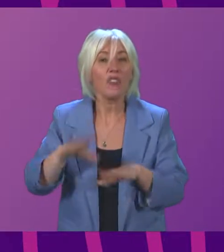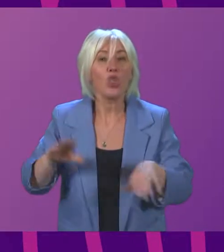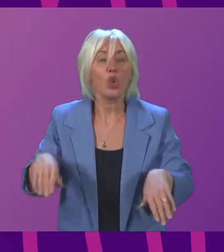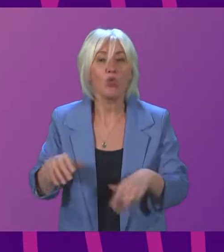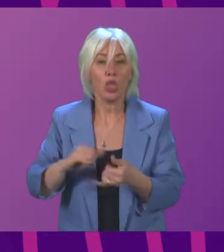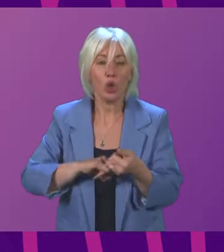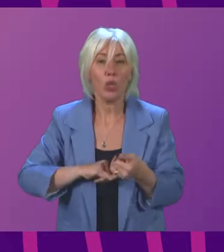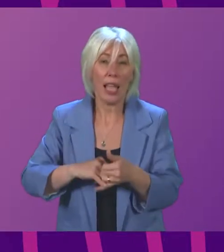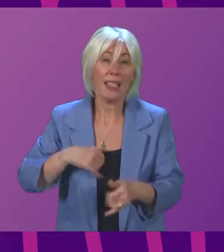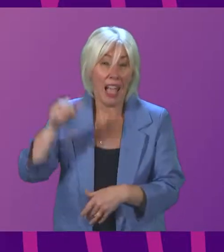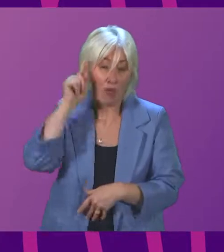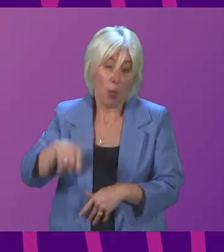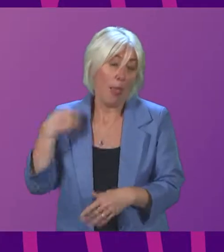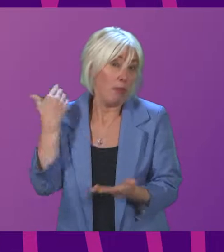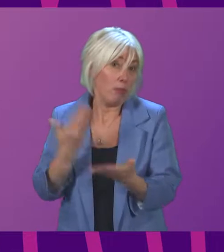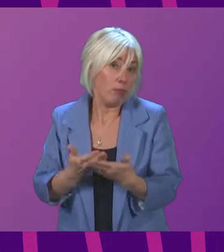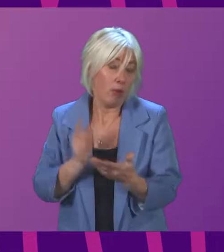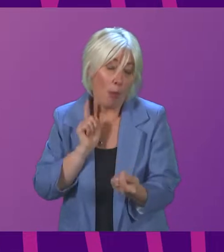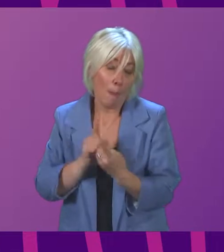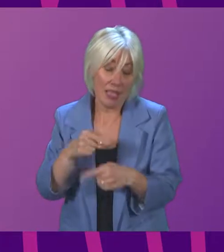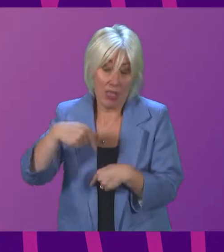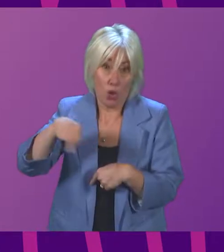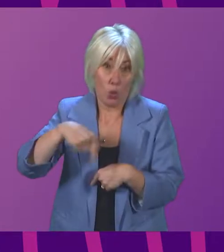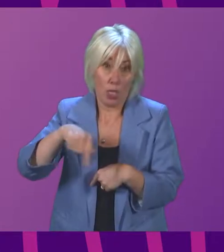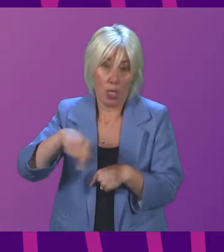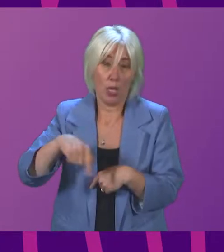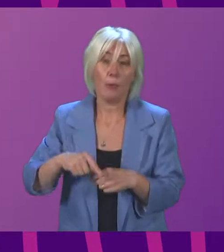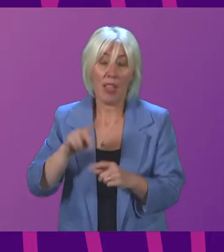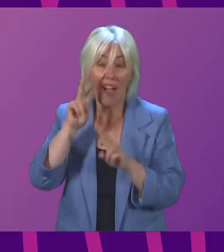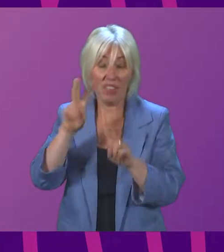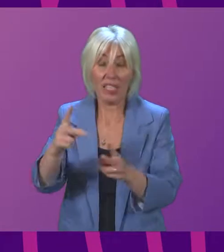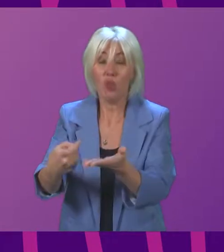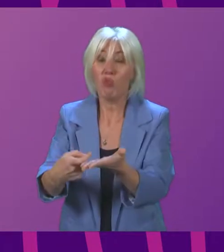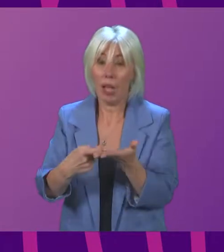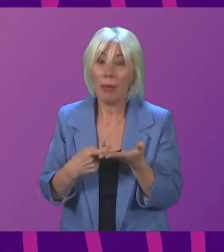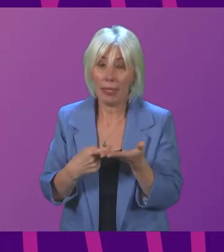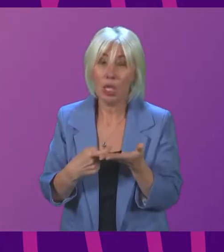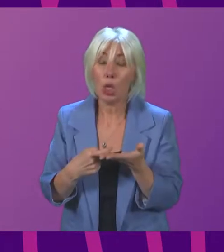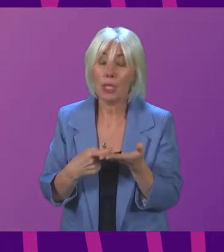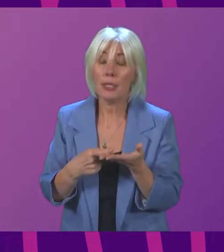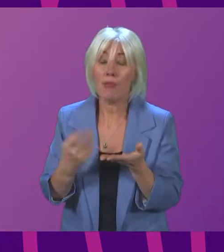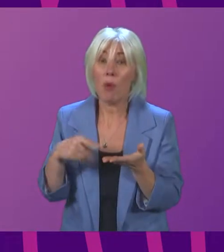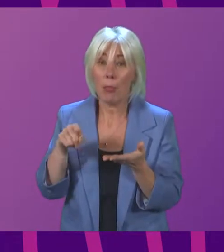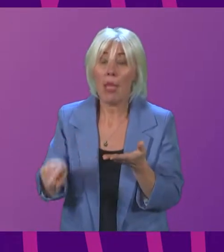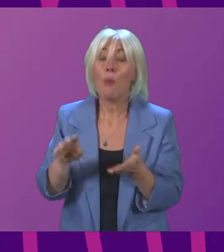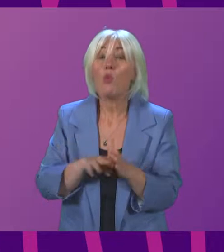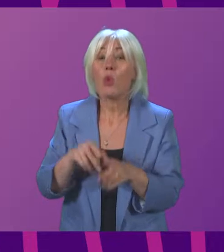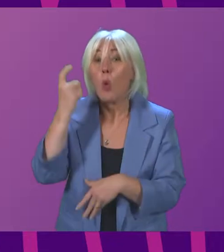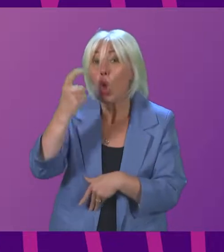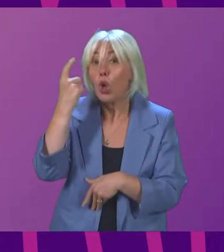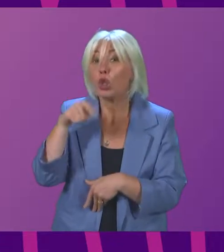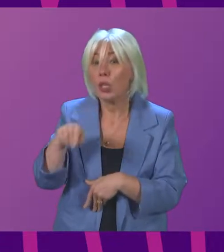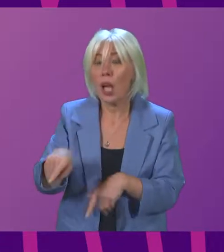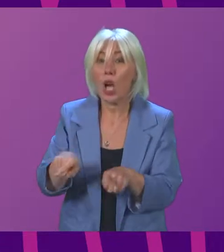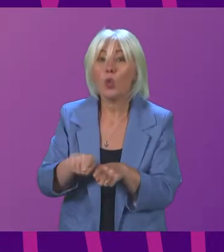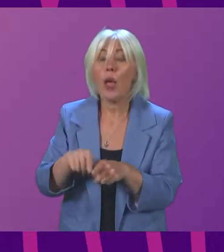many years. I am meeting with them later this week. I have seen their recommendations that they have made and will consider them with an absolutely